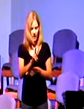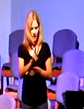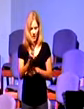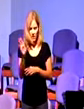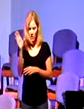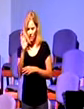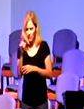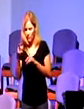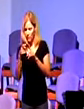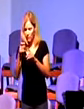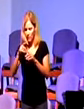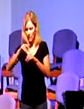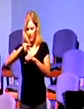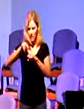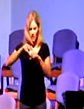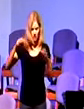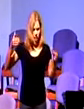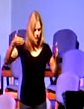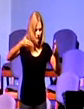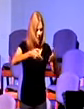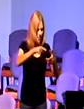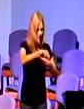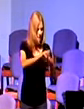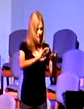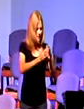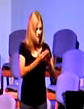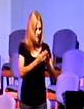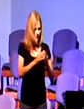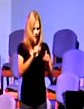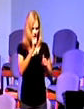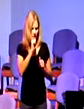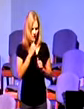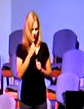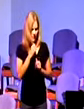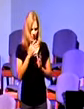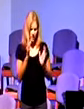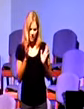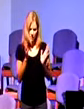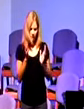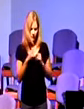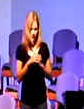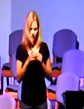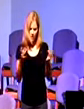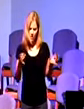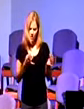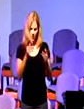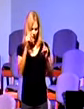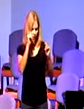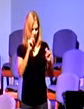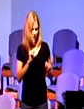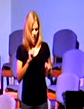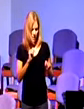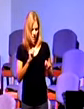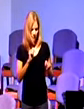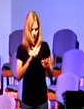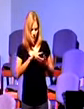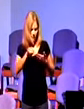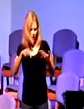looking from around the nation on that city as it suffered just a horrific tragedy this past